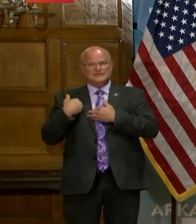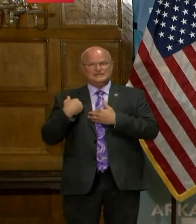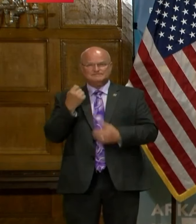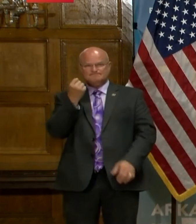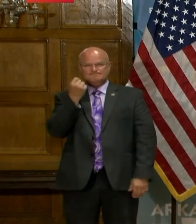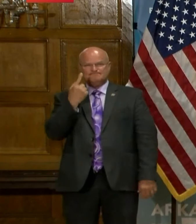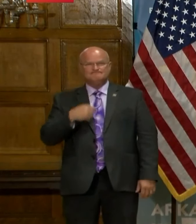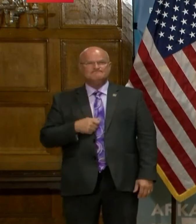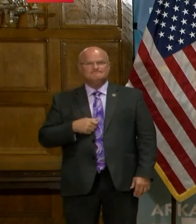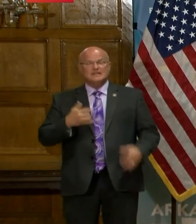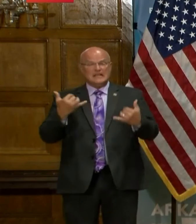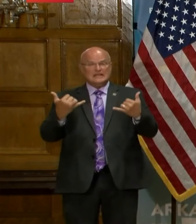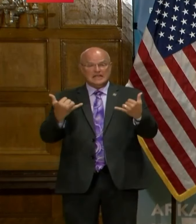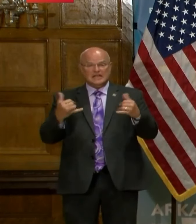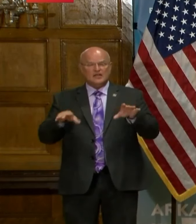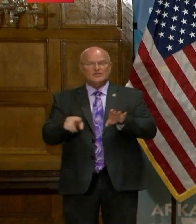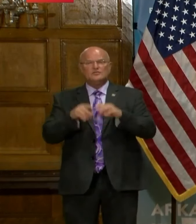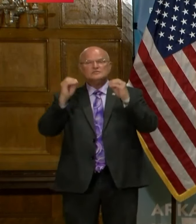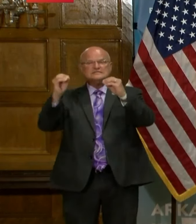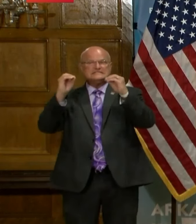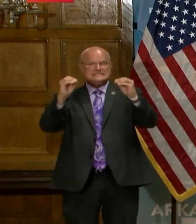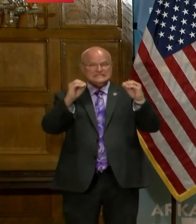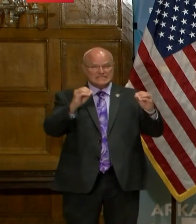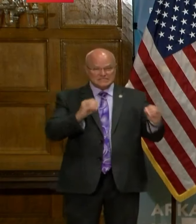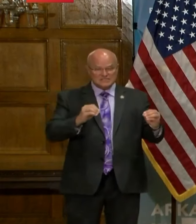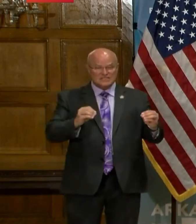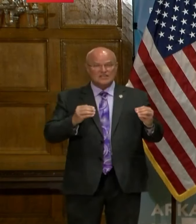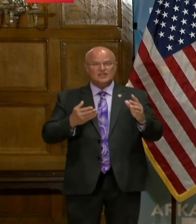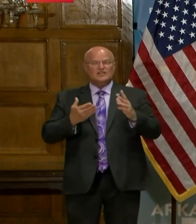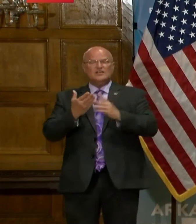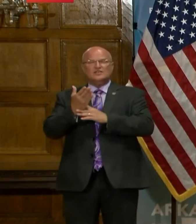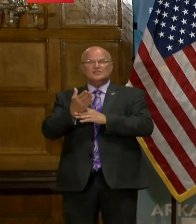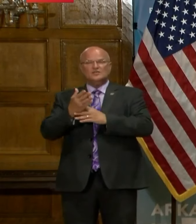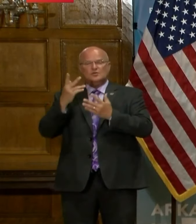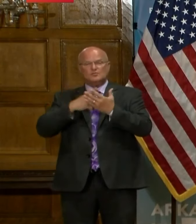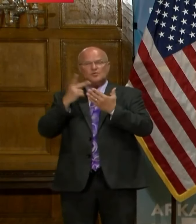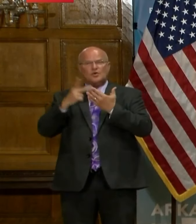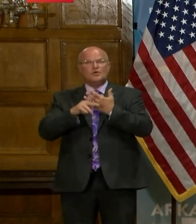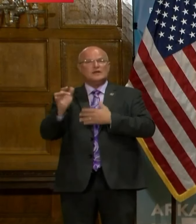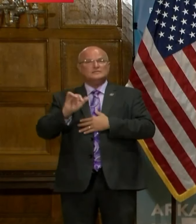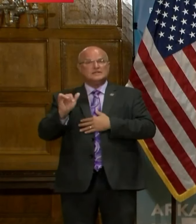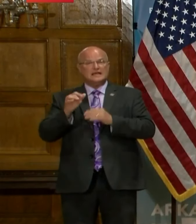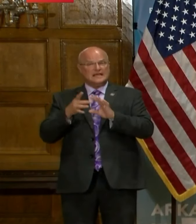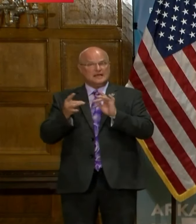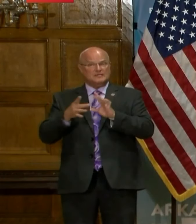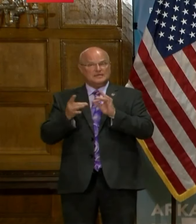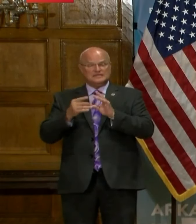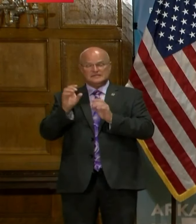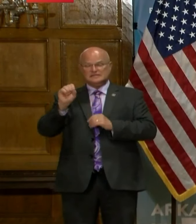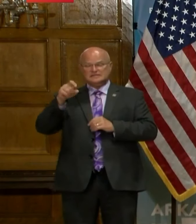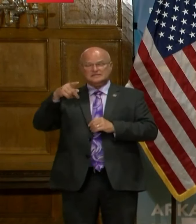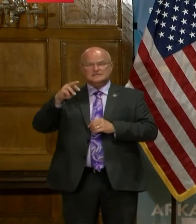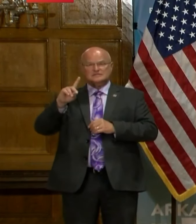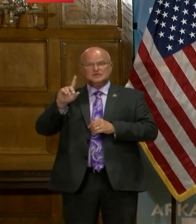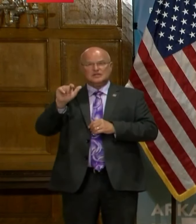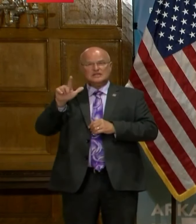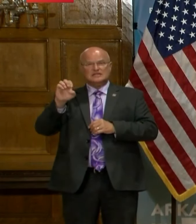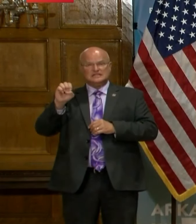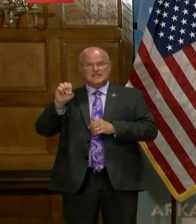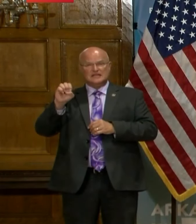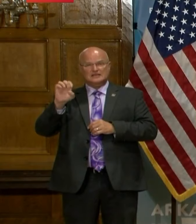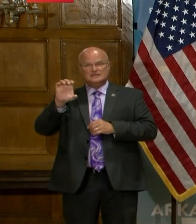it. Right now, we're doing that through education. We're doing that through programs like I mentioned at the Springdale Chamber of